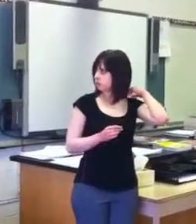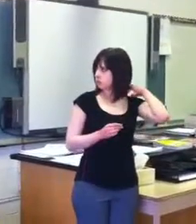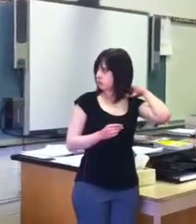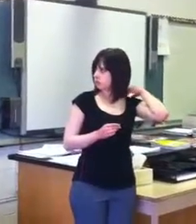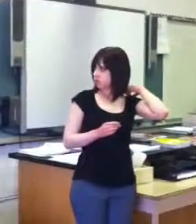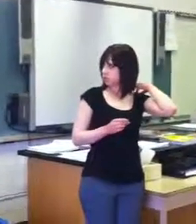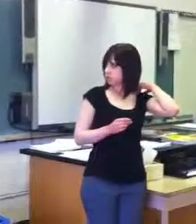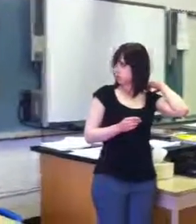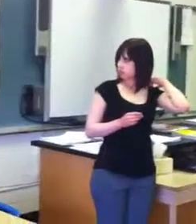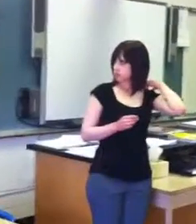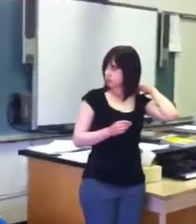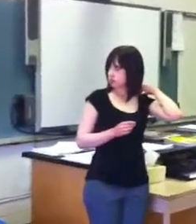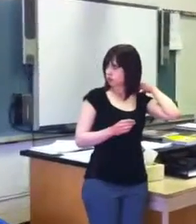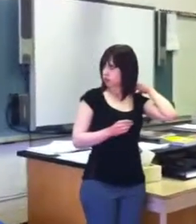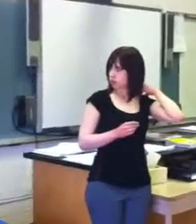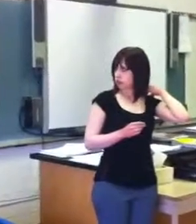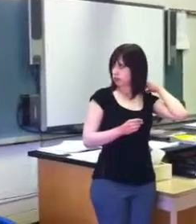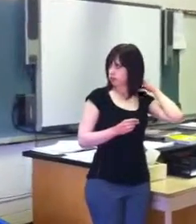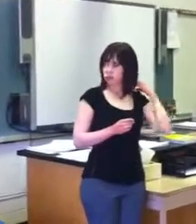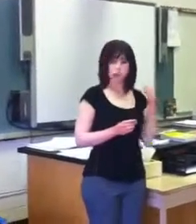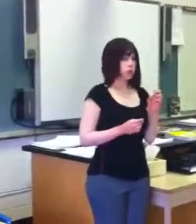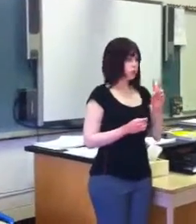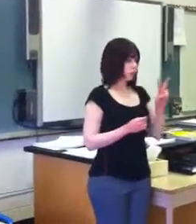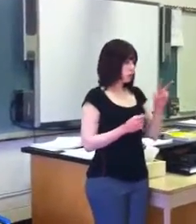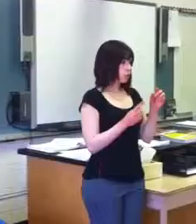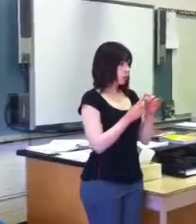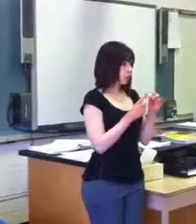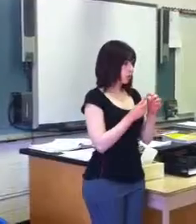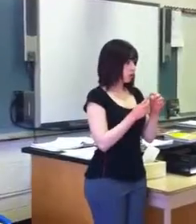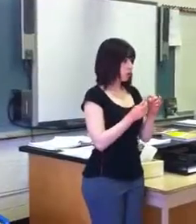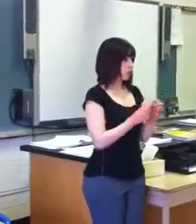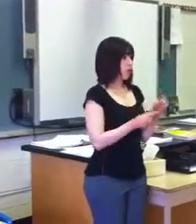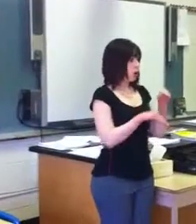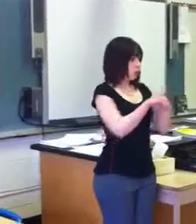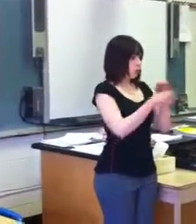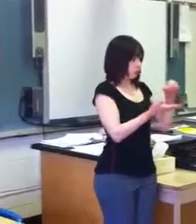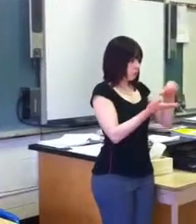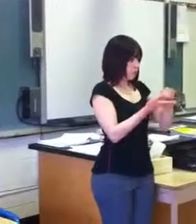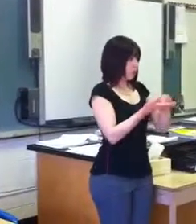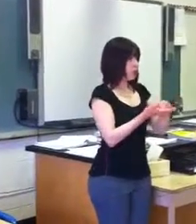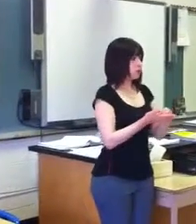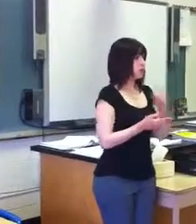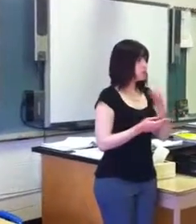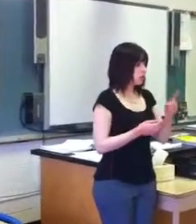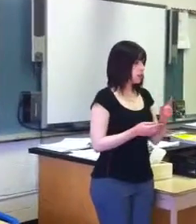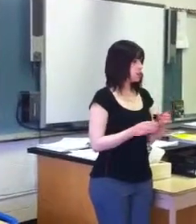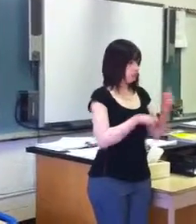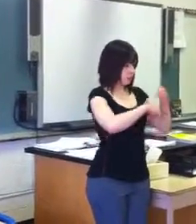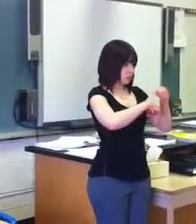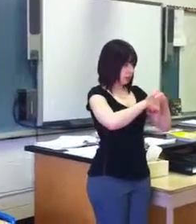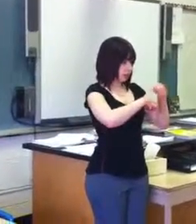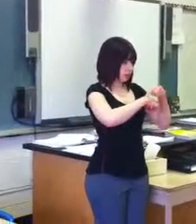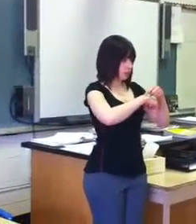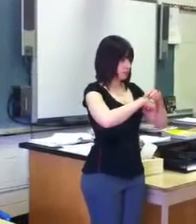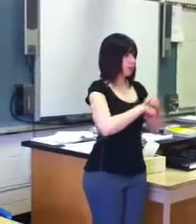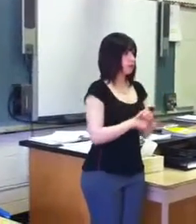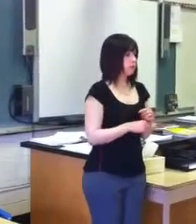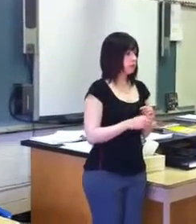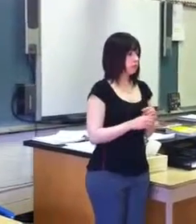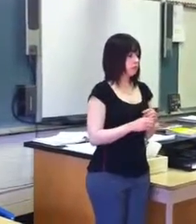page that tell you, okay, now time has passed. And that's what we were looking for yesterday. So when we did page 1 together, we found, started going